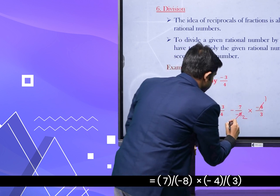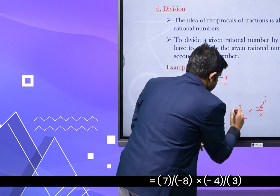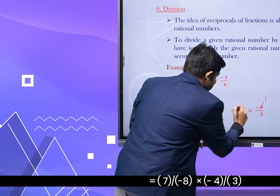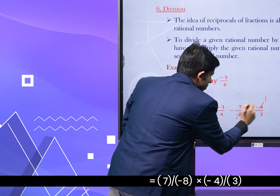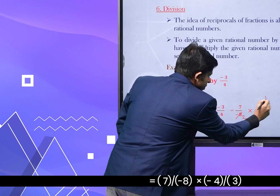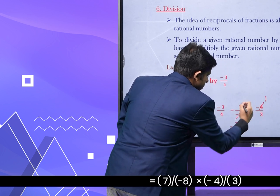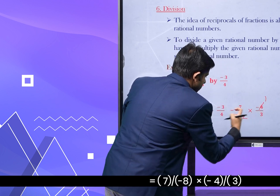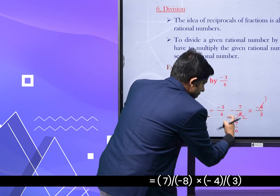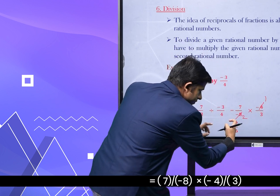into minus 4 by 3.